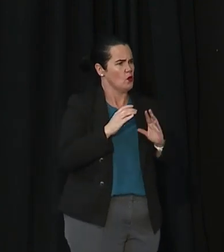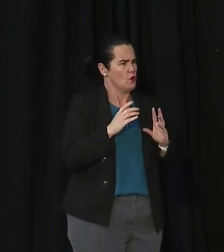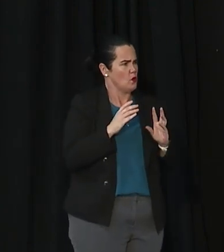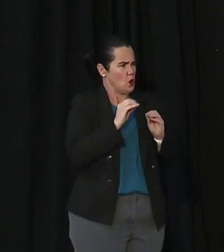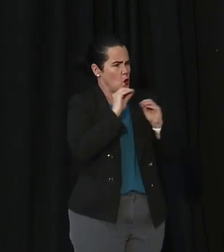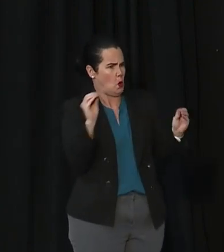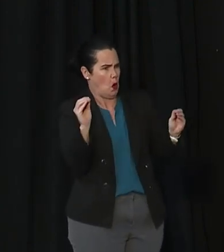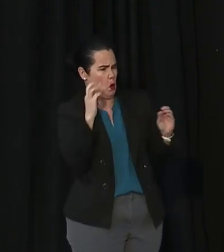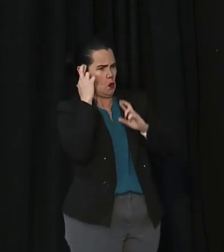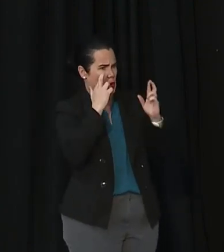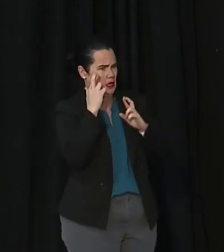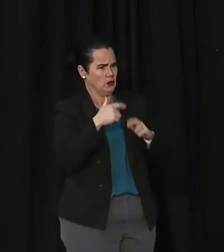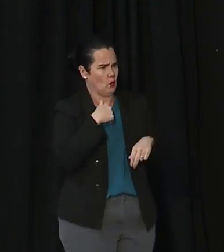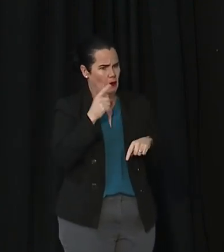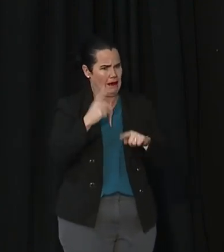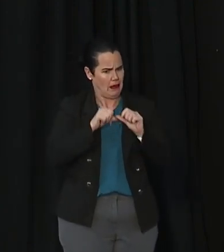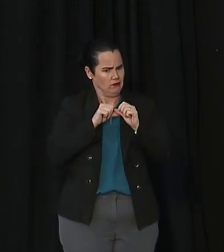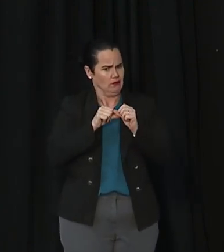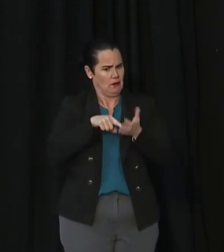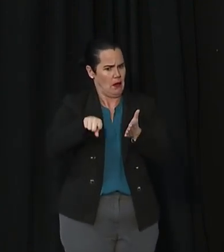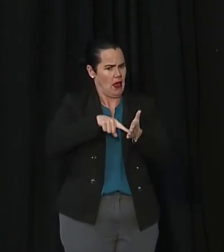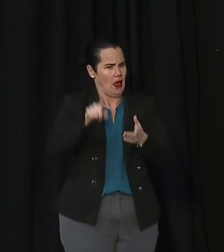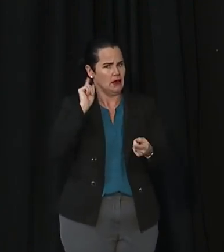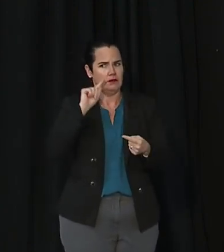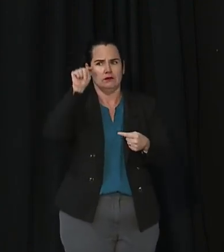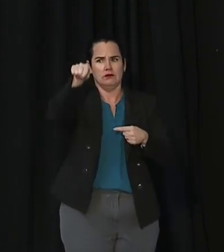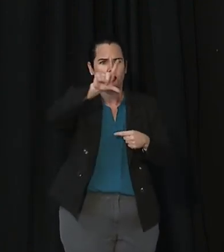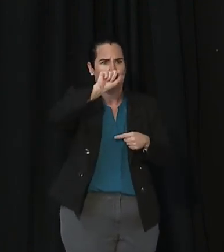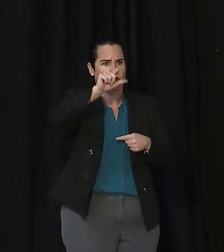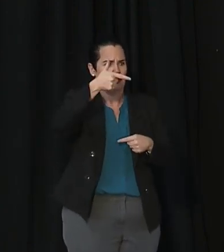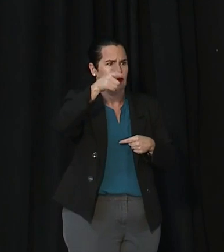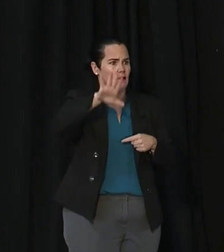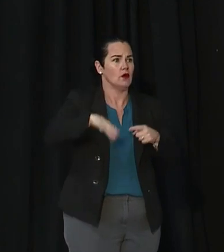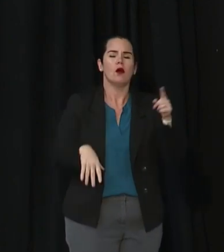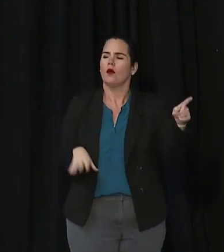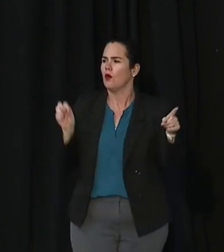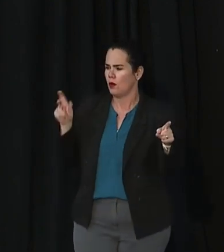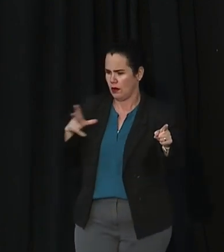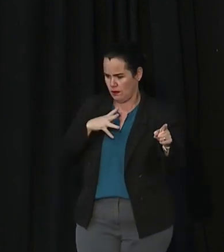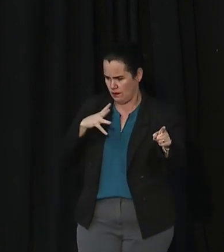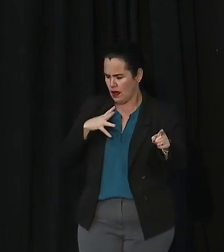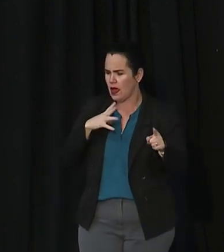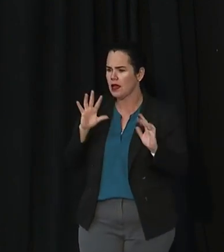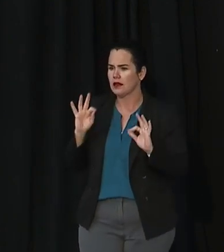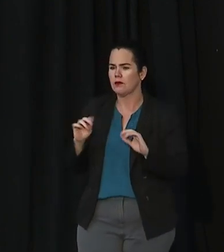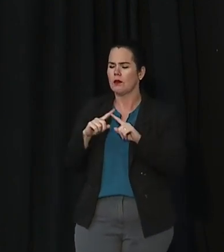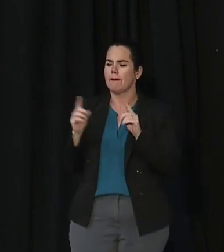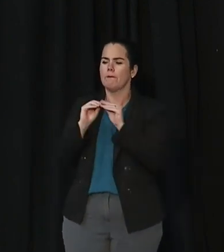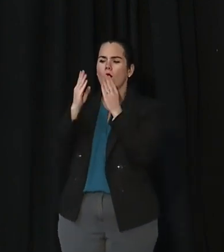make that payment in 2024 and beyond. Sure, and I guess more broadly, so in terms of these